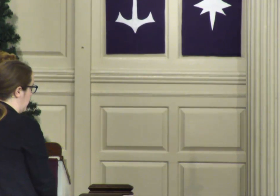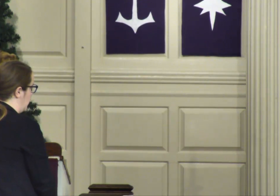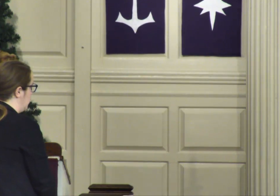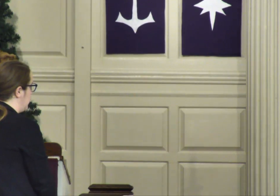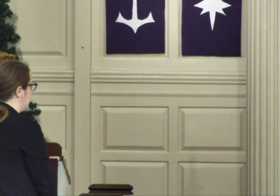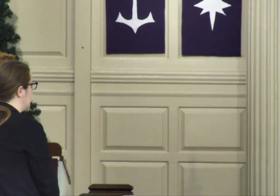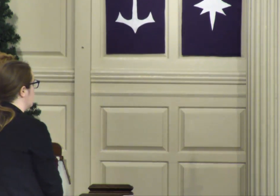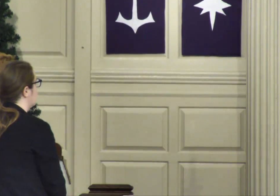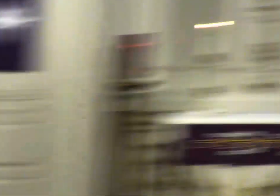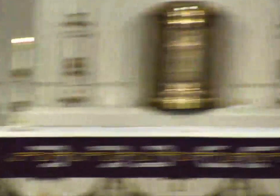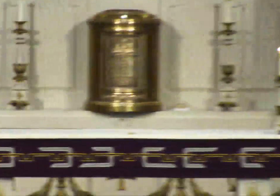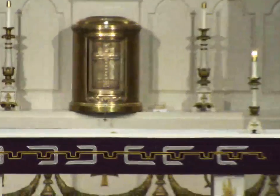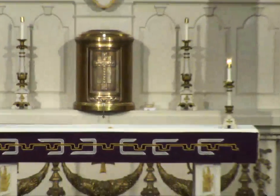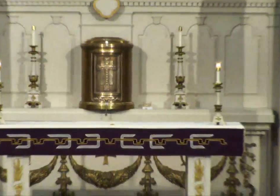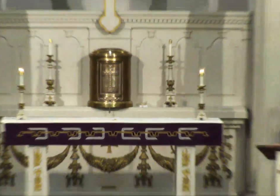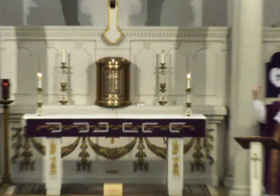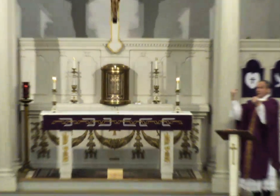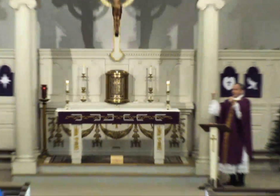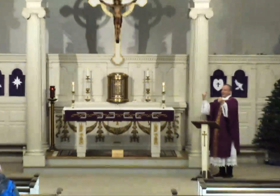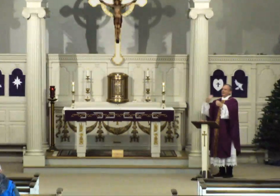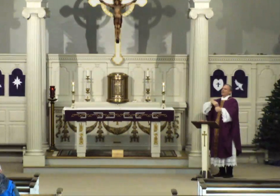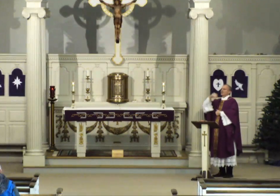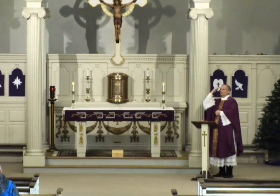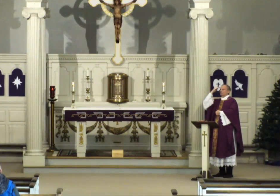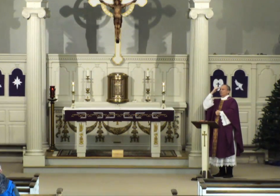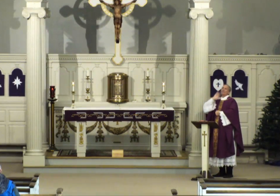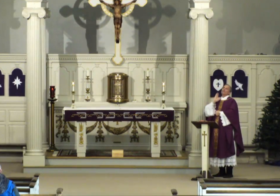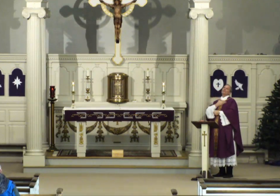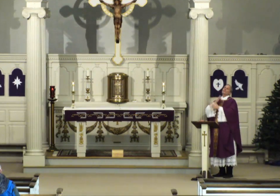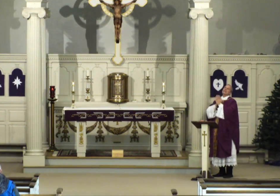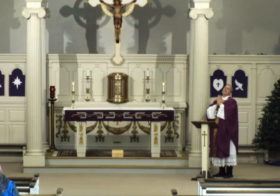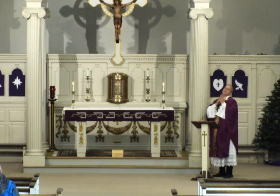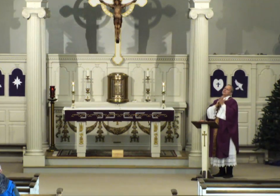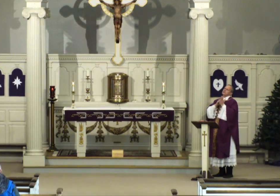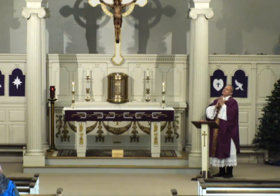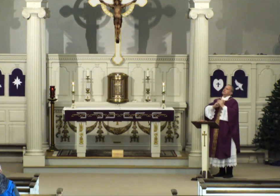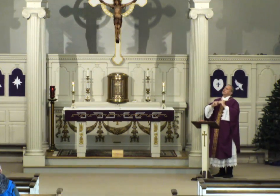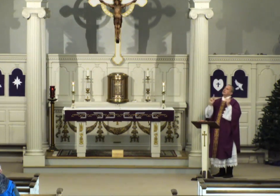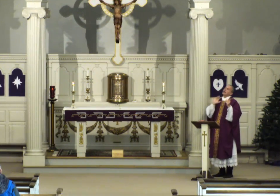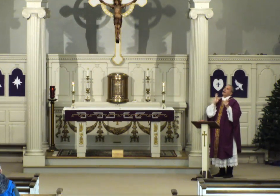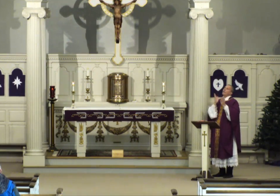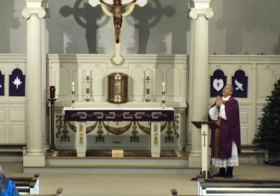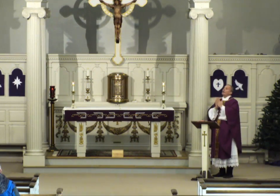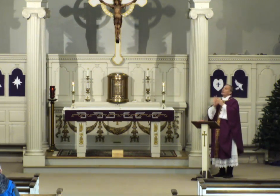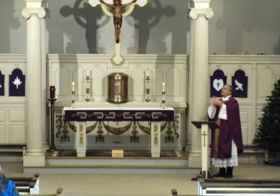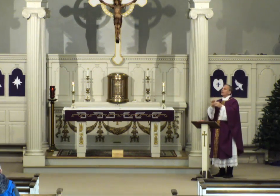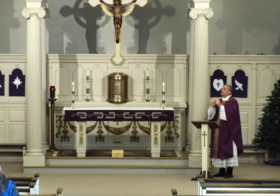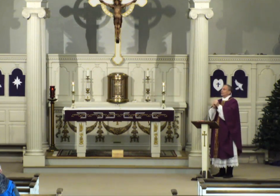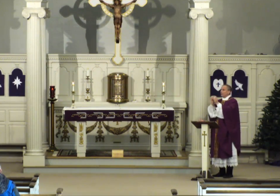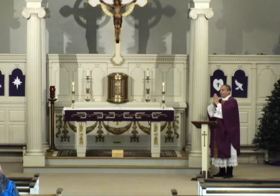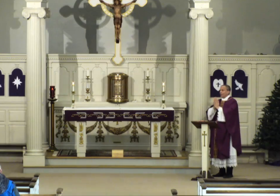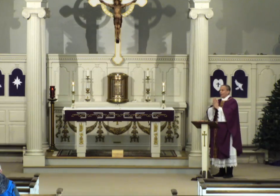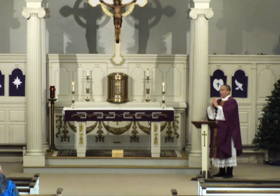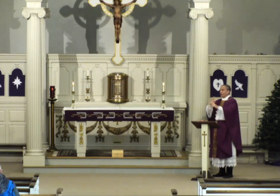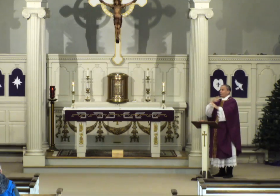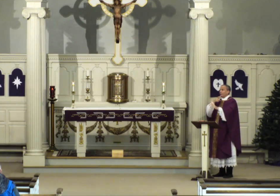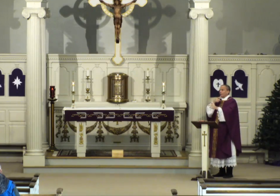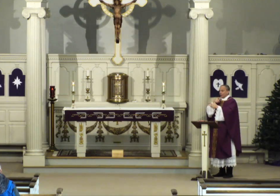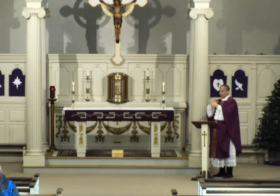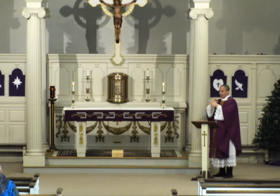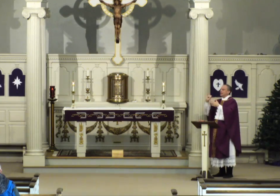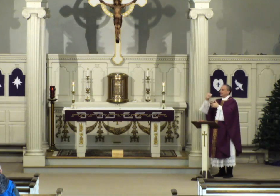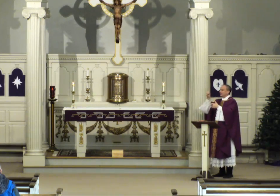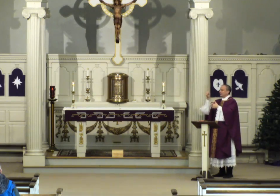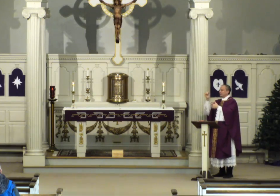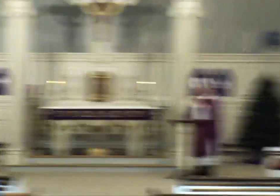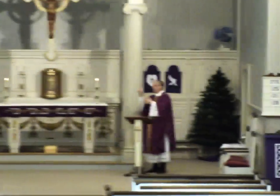Almighty and ever-living God, we pray to you with confidence as we acknowledge our weakness and unite our